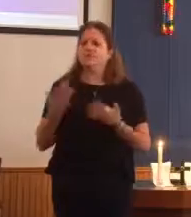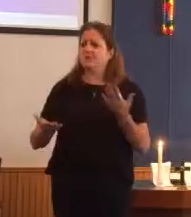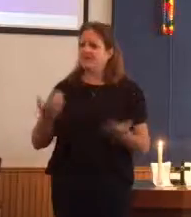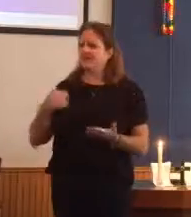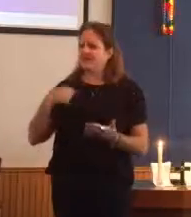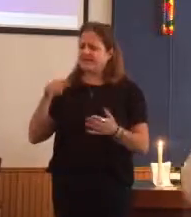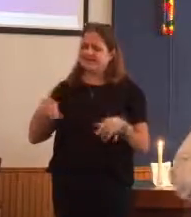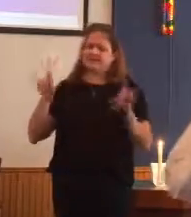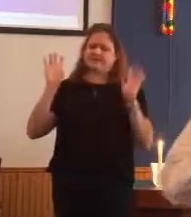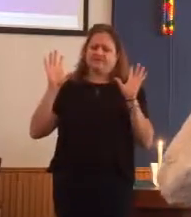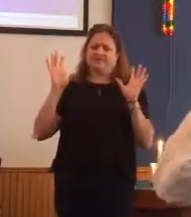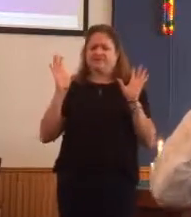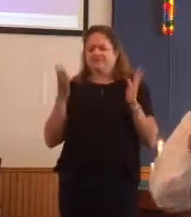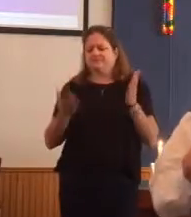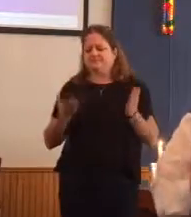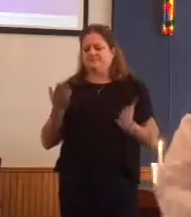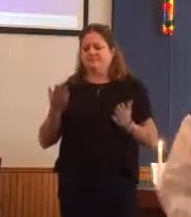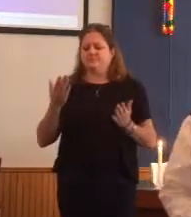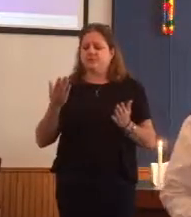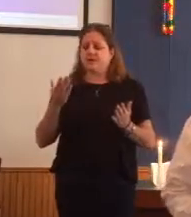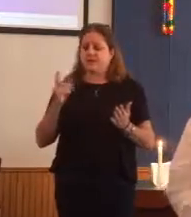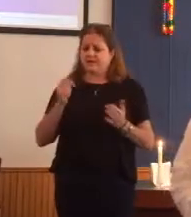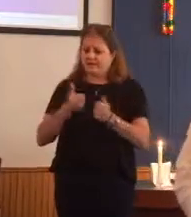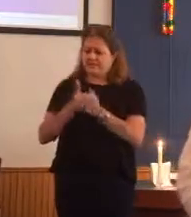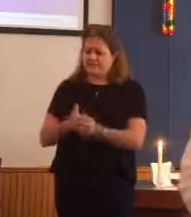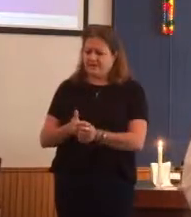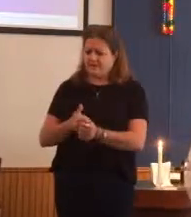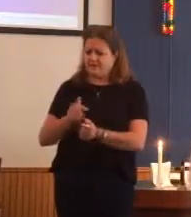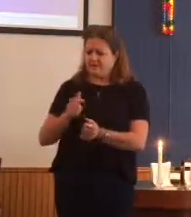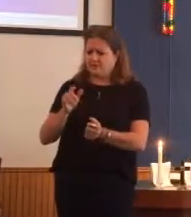sacrifice myself for the cause.